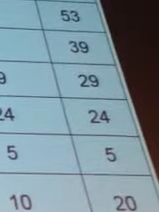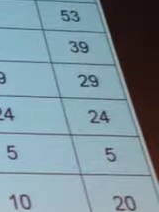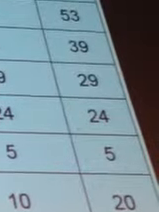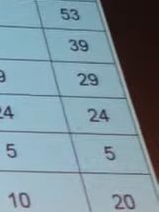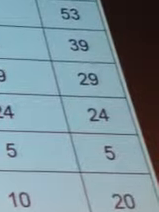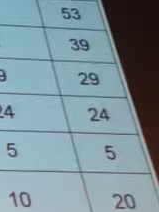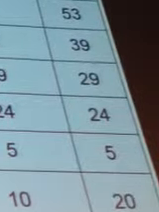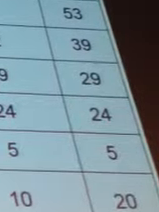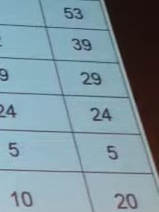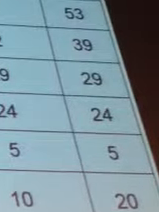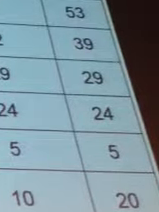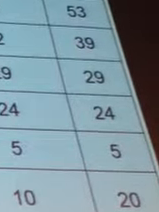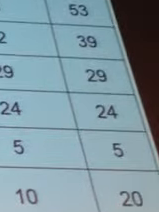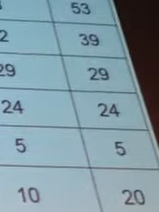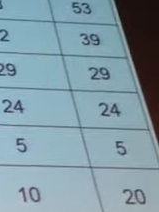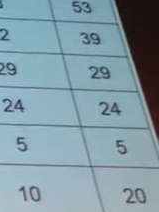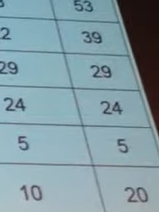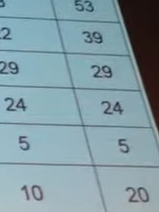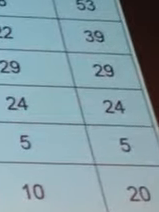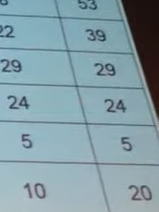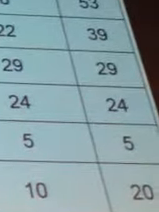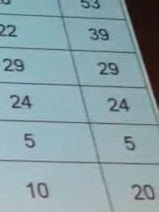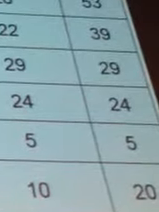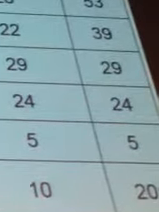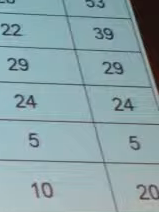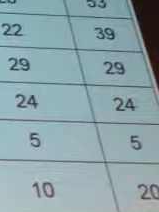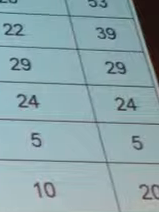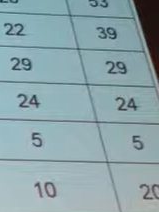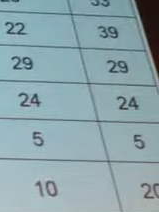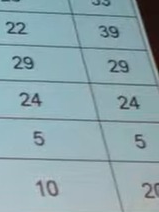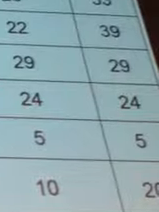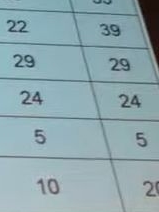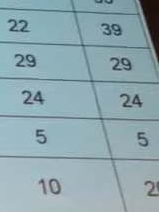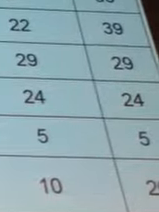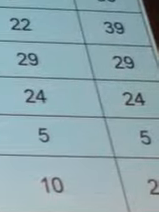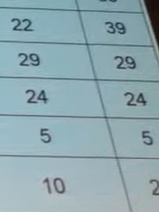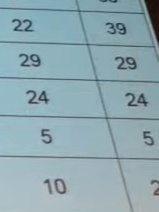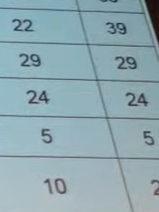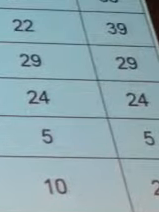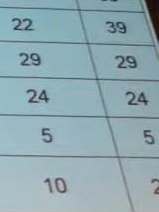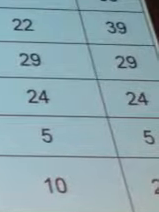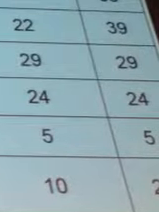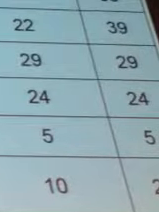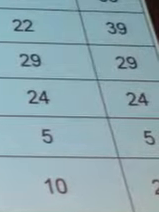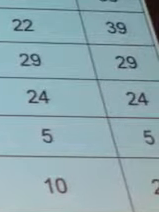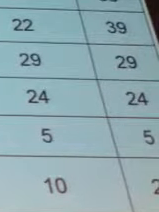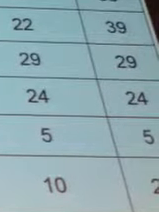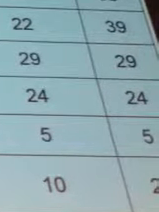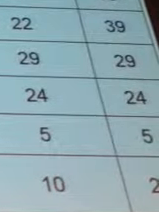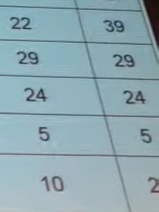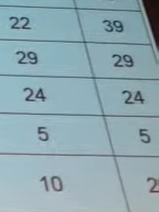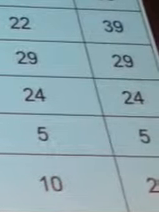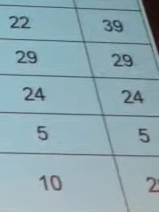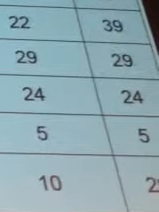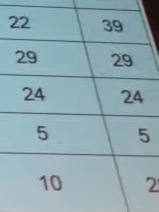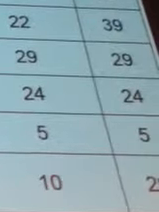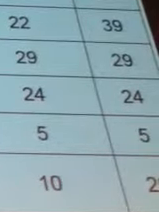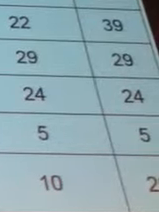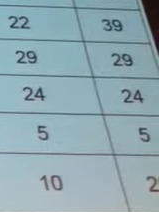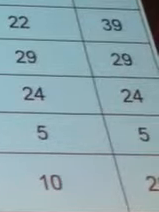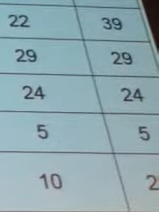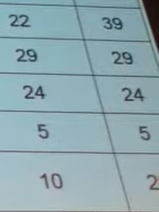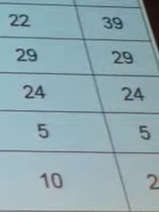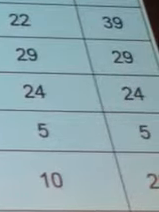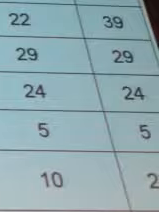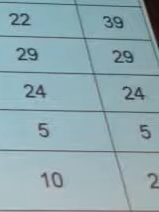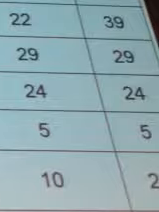open lines that are out there in the academic areas or out there in the non-academic areas. There are currently about 50 faculty